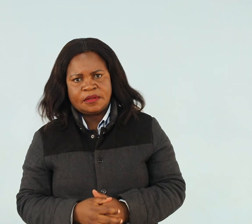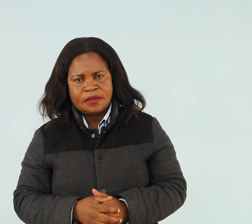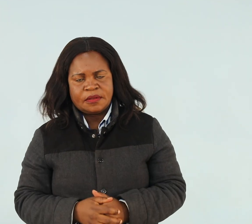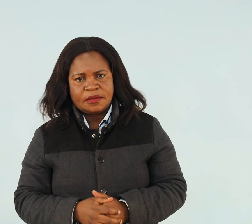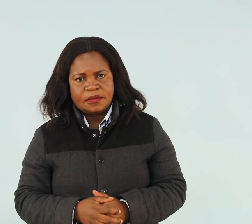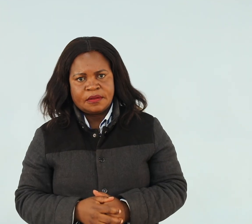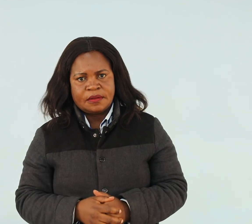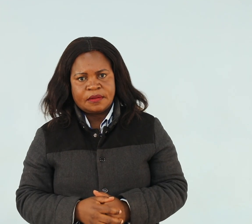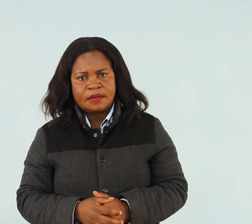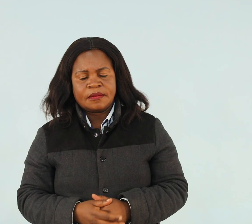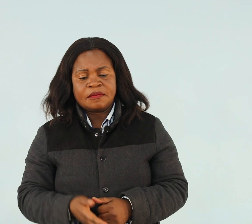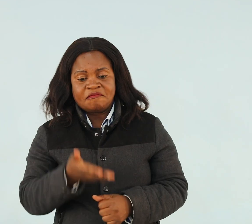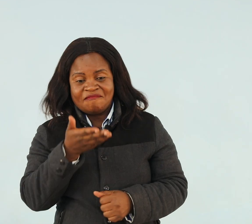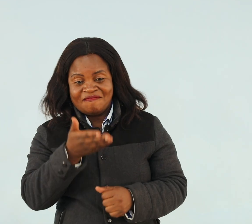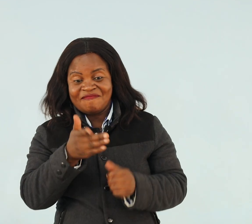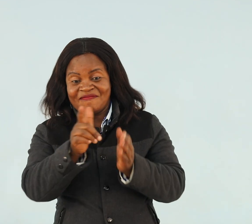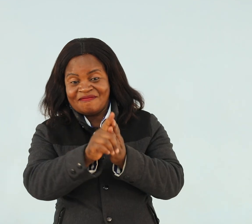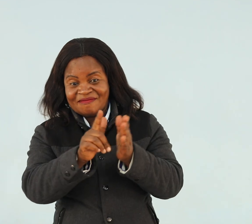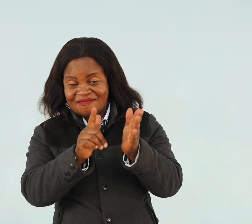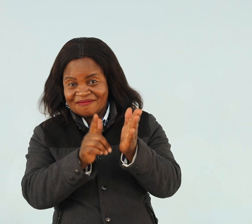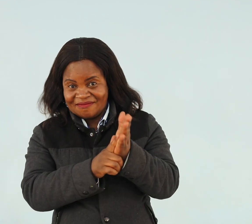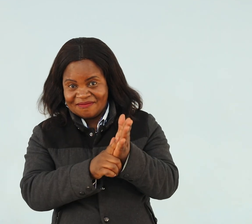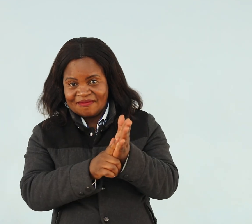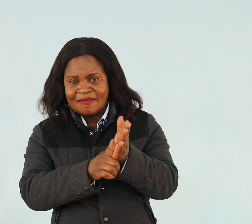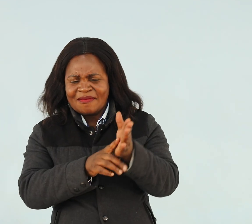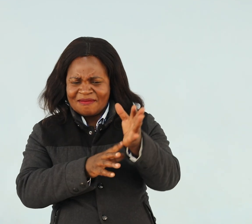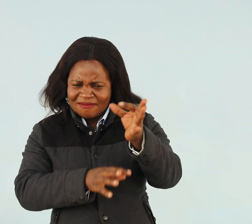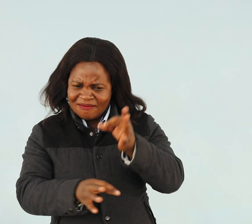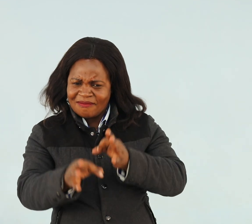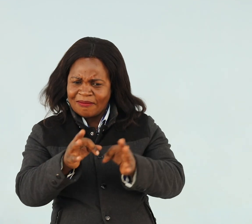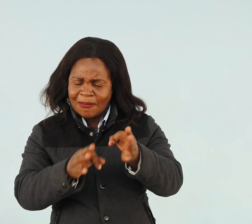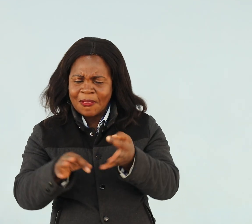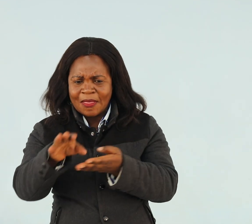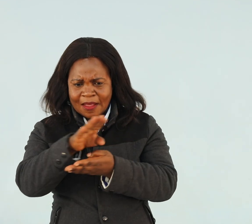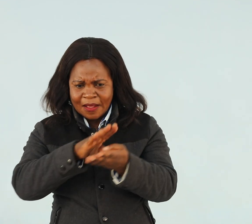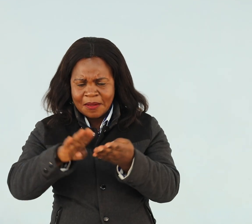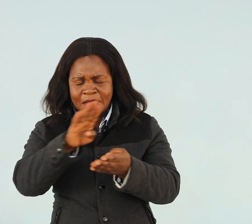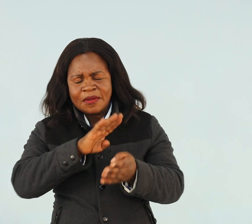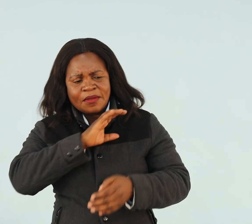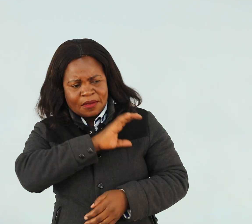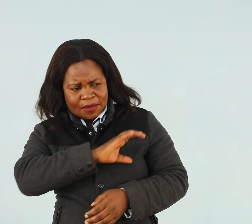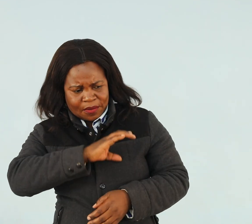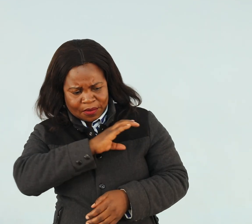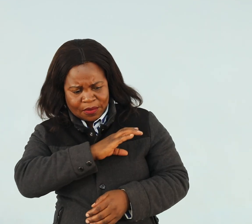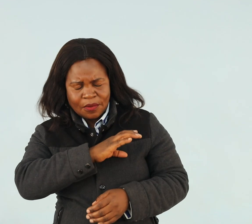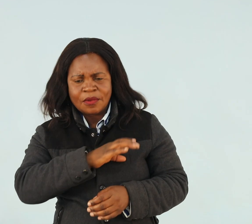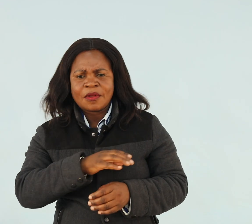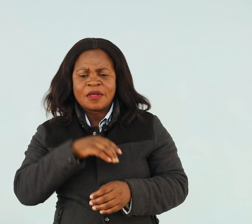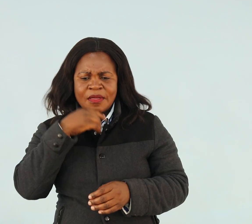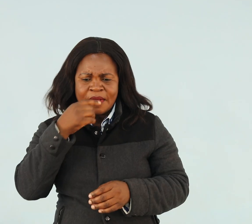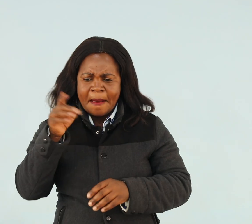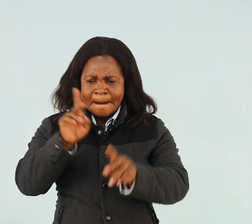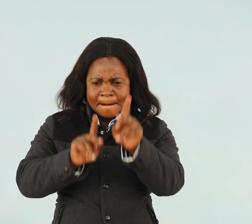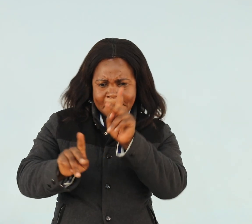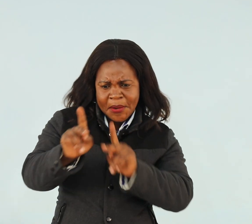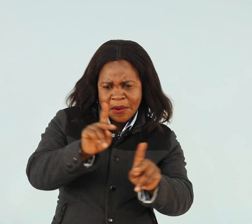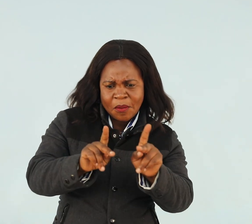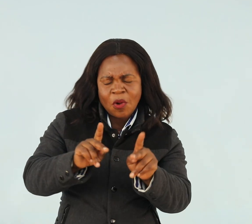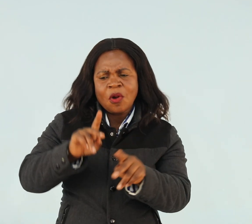This provision, therefore, establishes the basic conditions that candidates and political parties